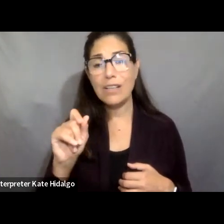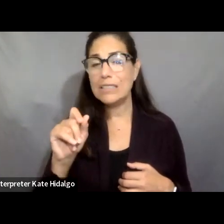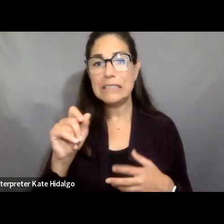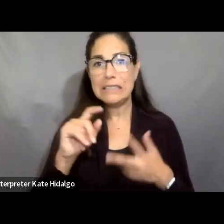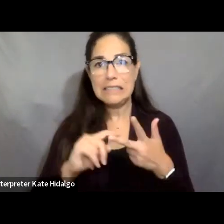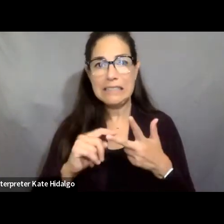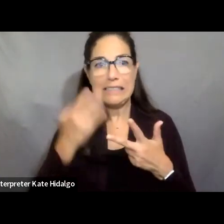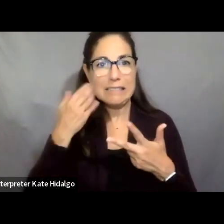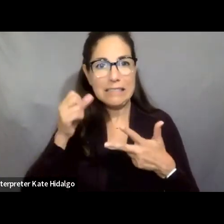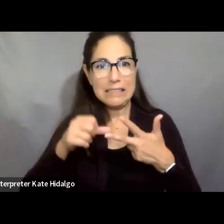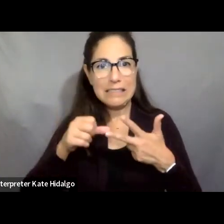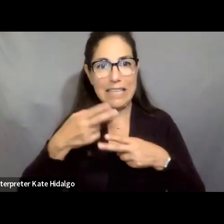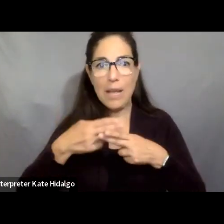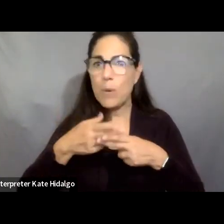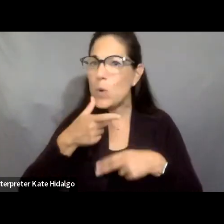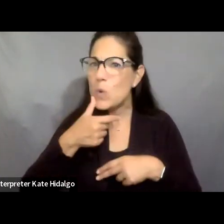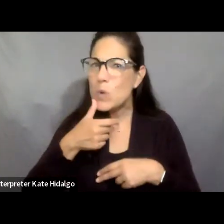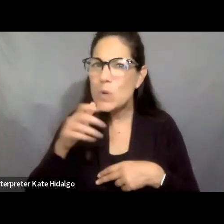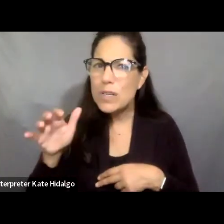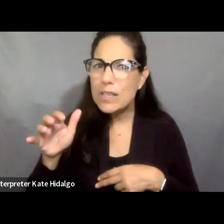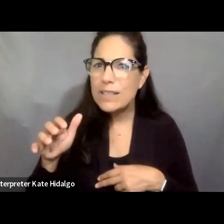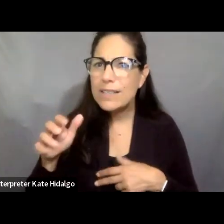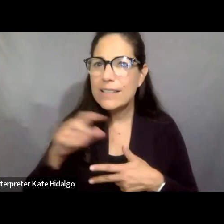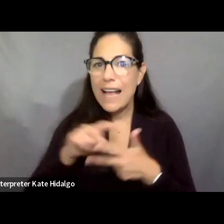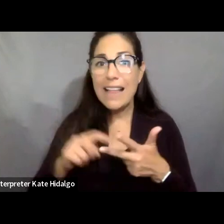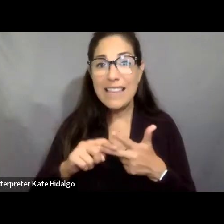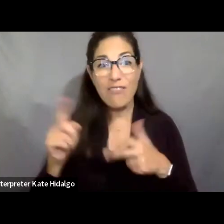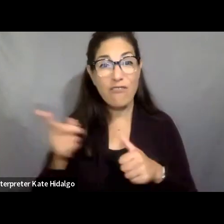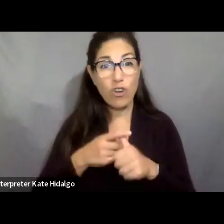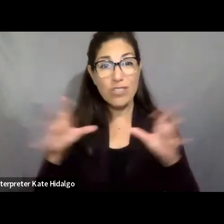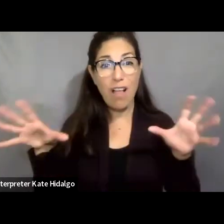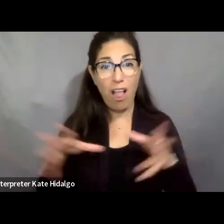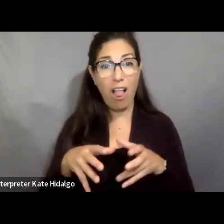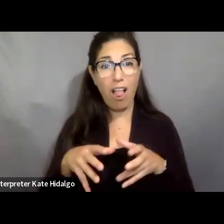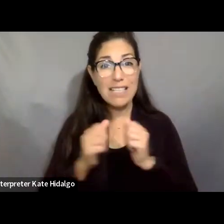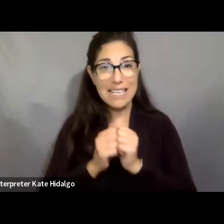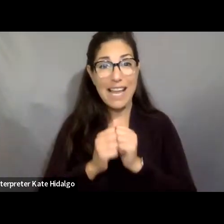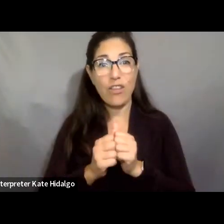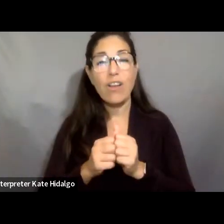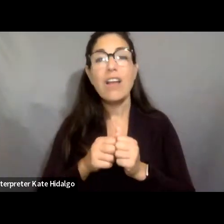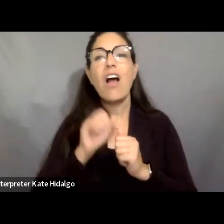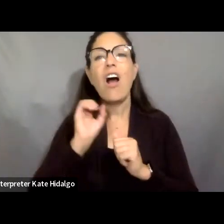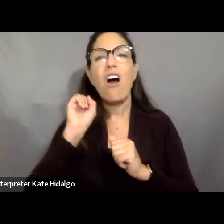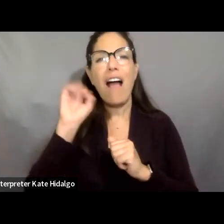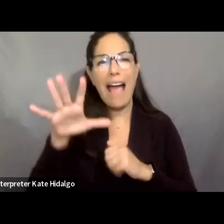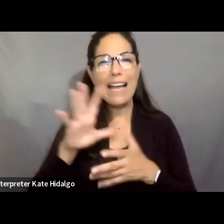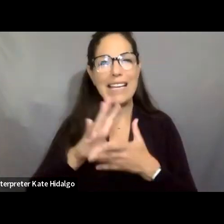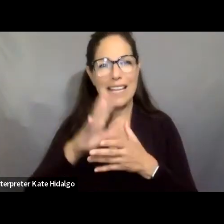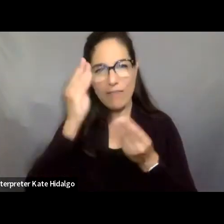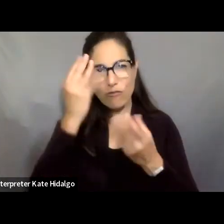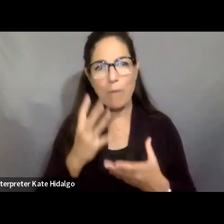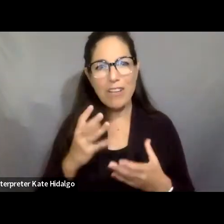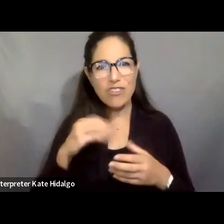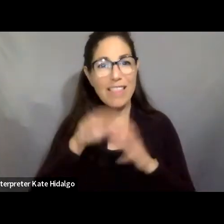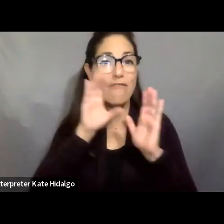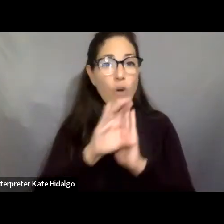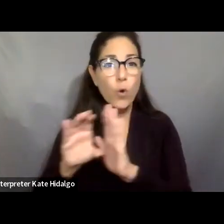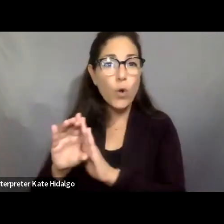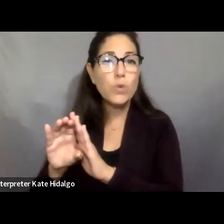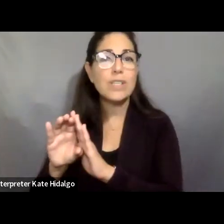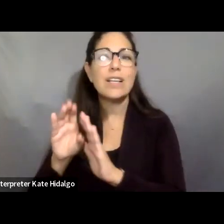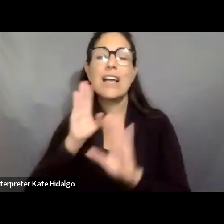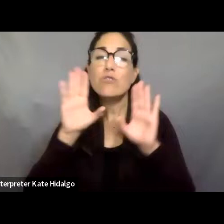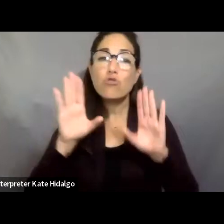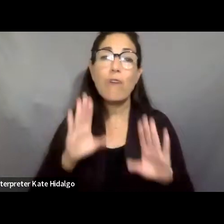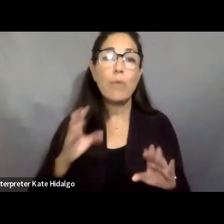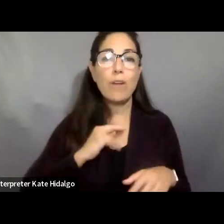rep convening. And I'll put some information in tomorrow's weekly with some photos. Good. It was really great. We're going to